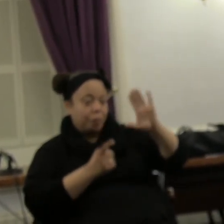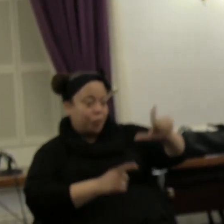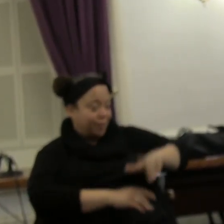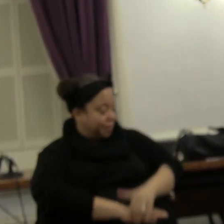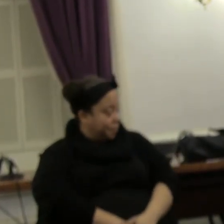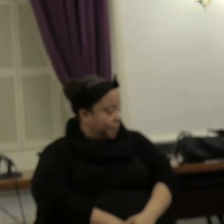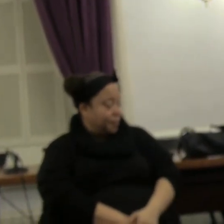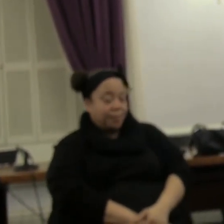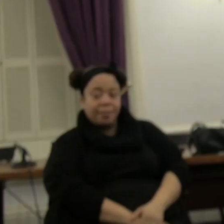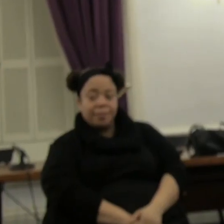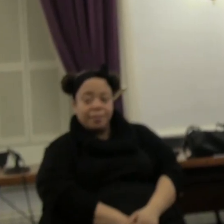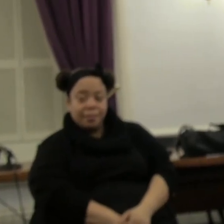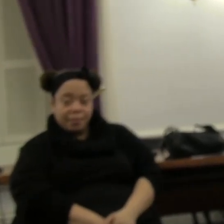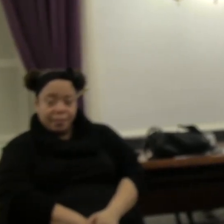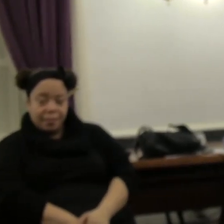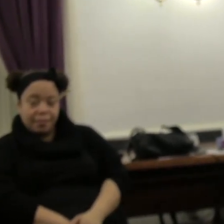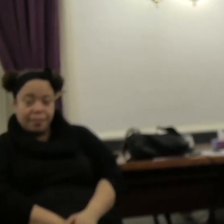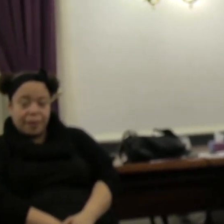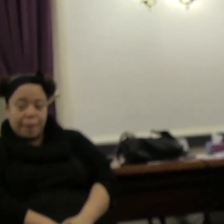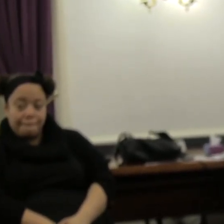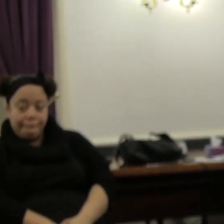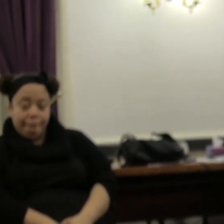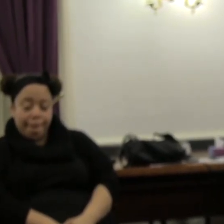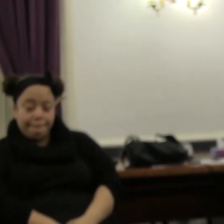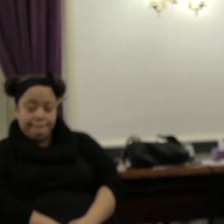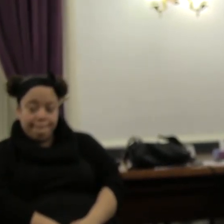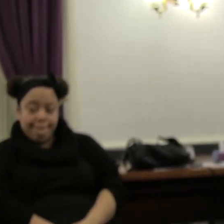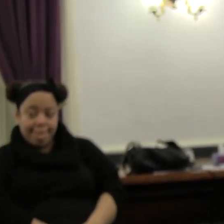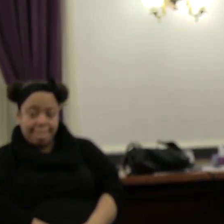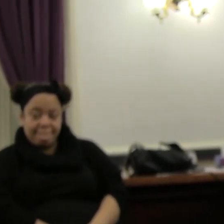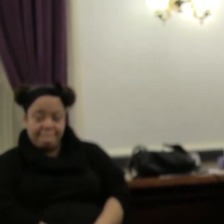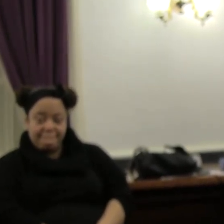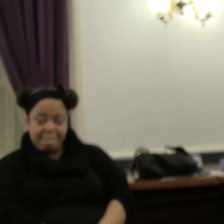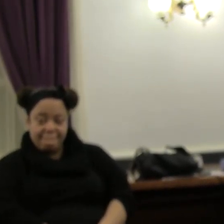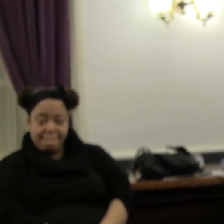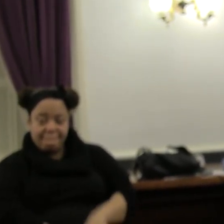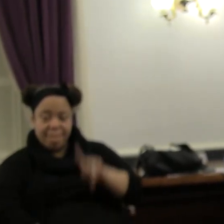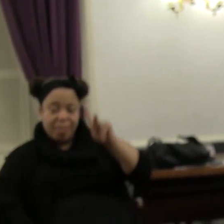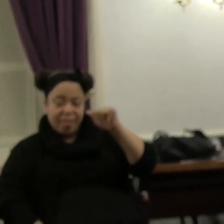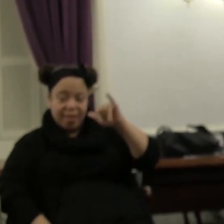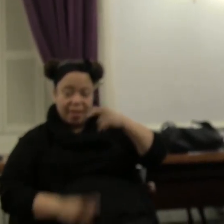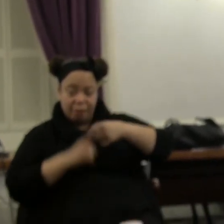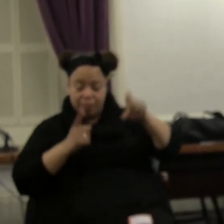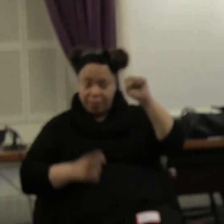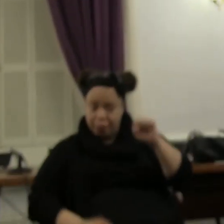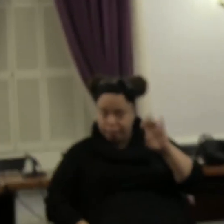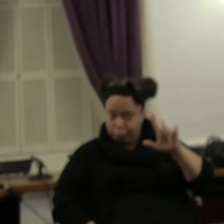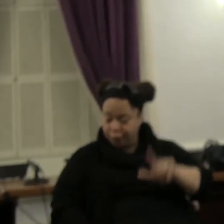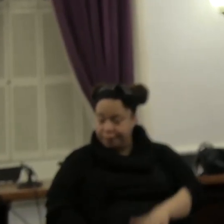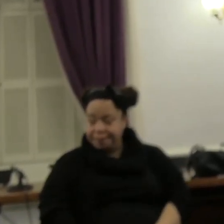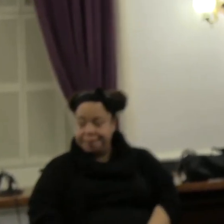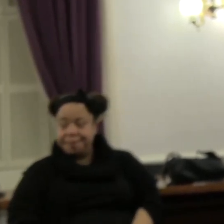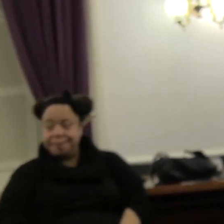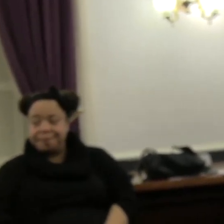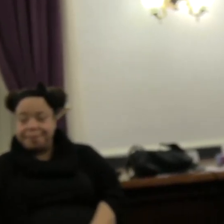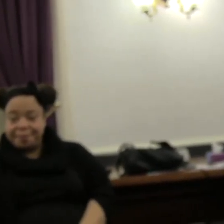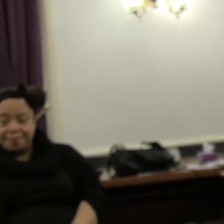else? Castleton. Who else? Burlington. Burlington,